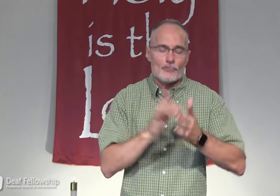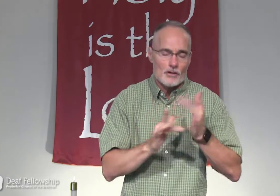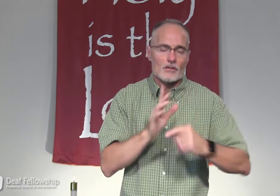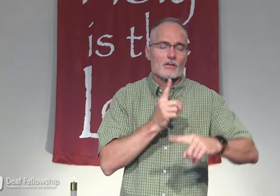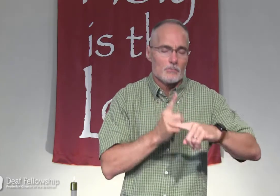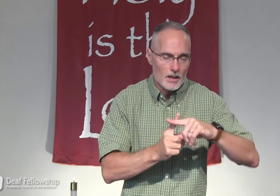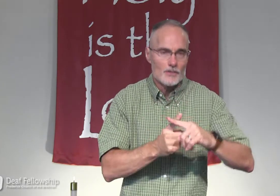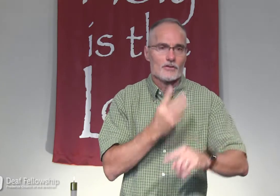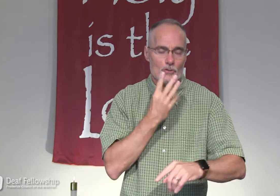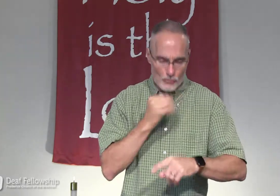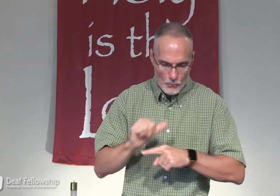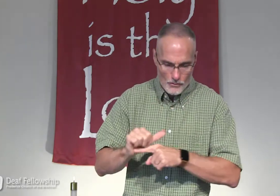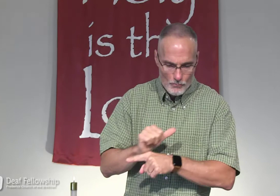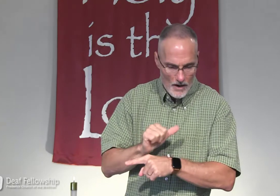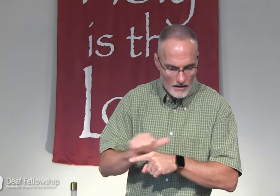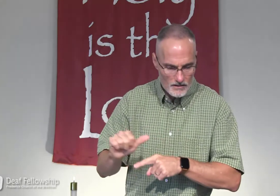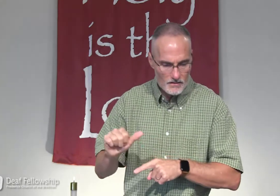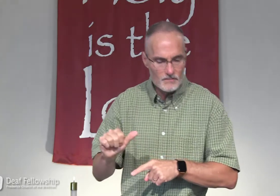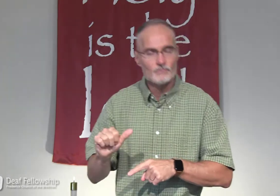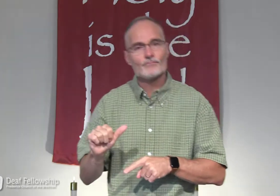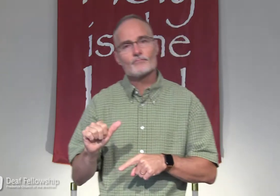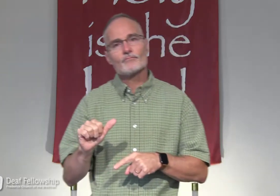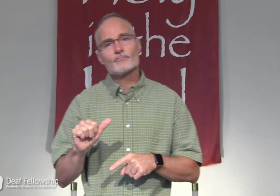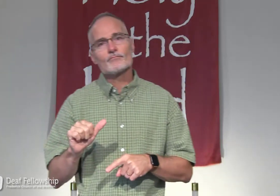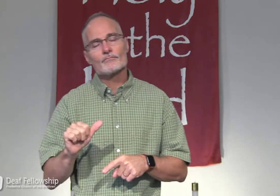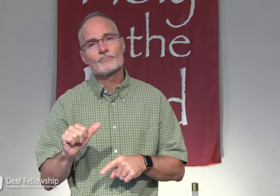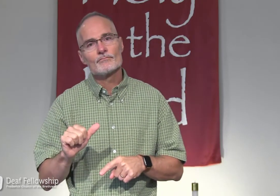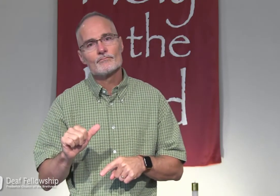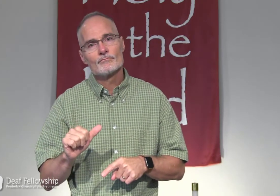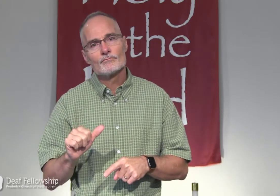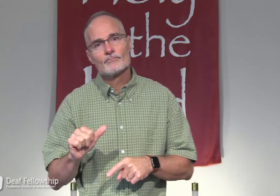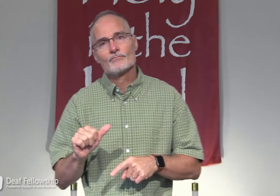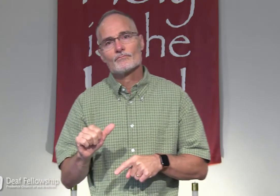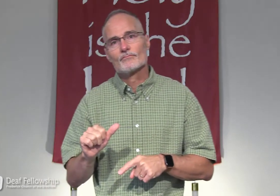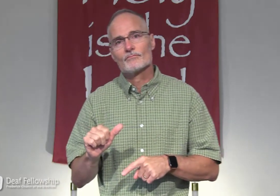Jewish customs, the Jewish practices.